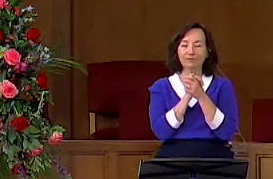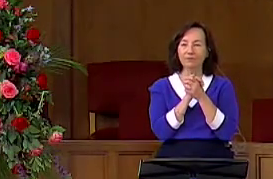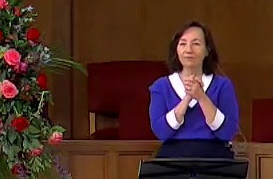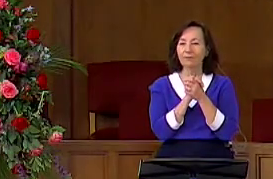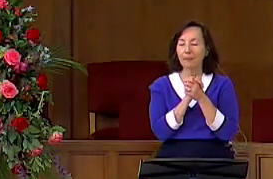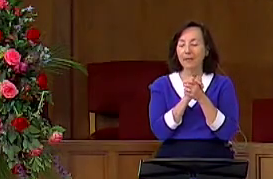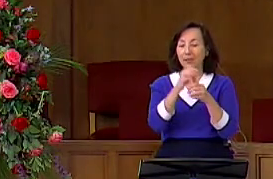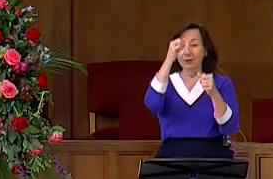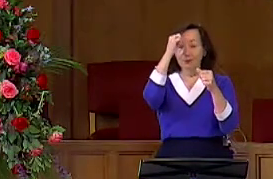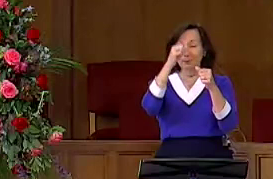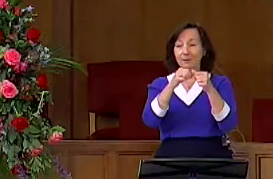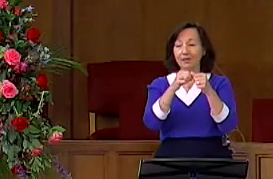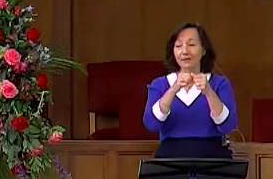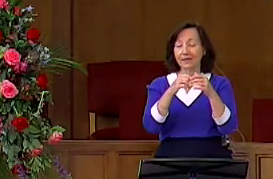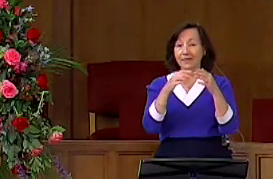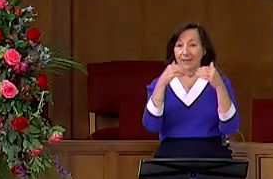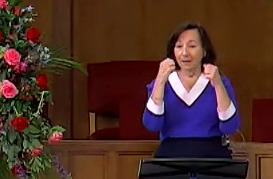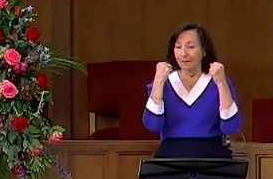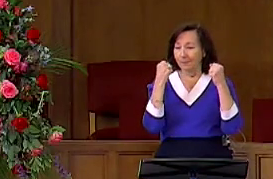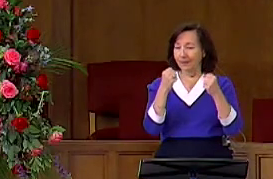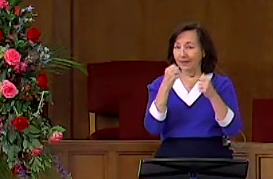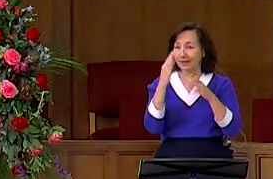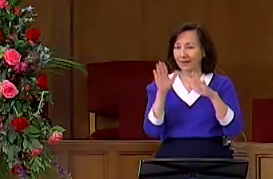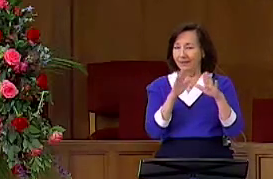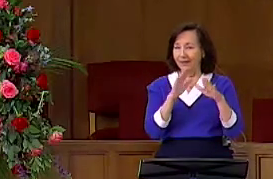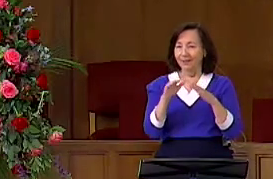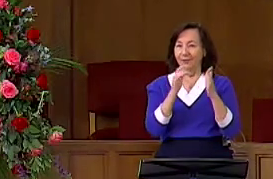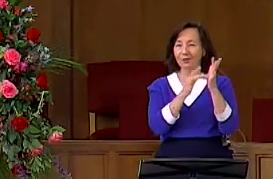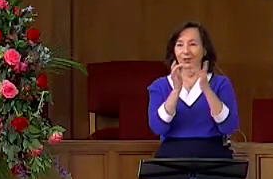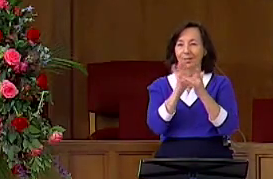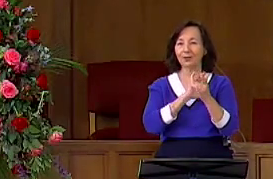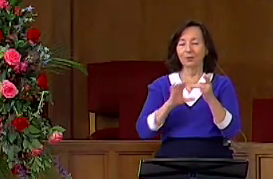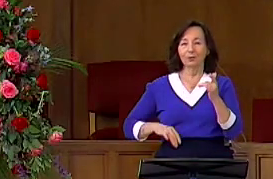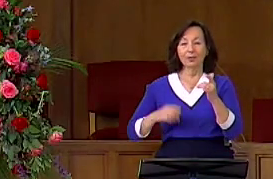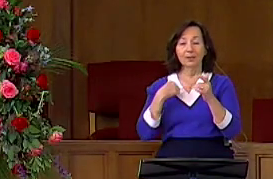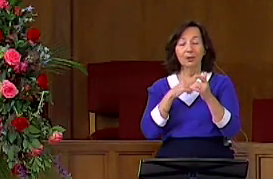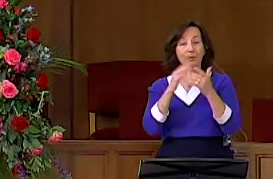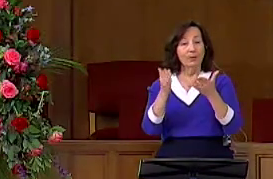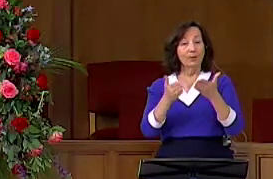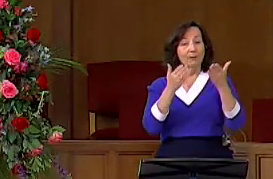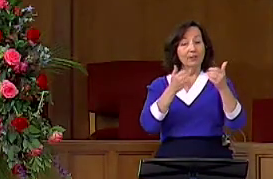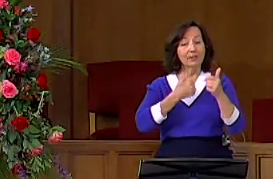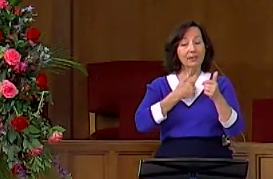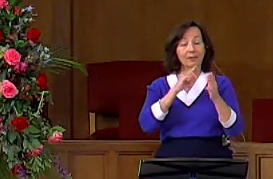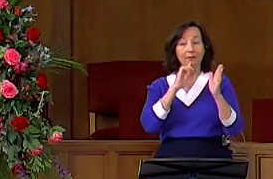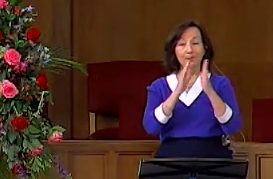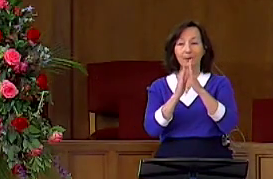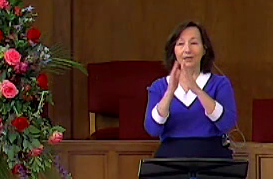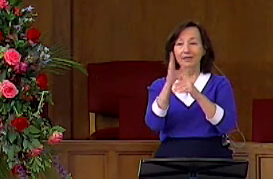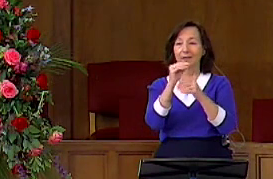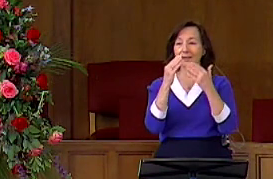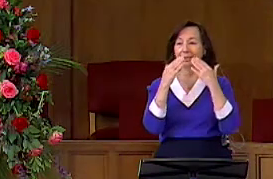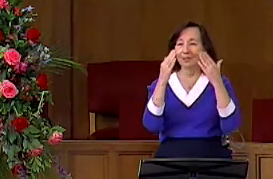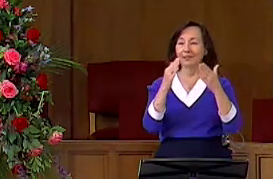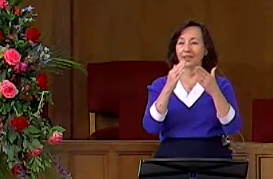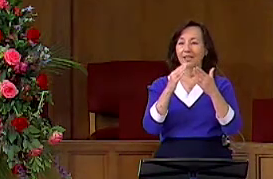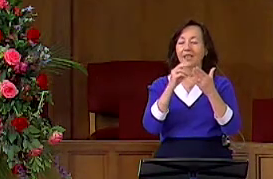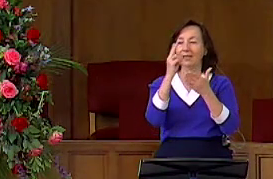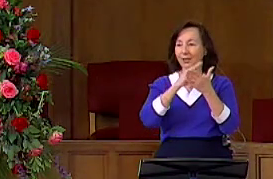in remembrance of these your mighty acts in Jesus Christ, we offer ourselves in praise and thanksgiving as a